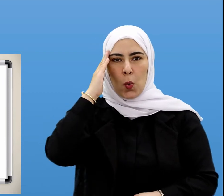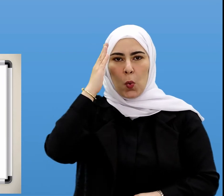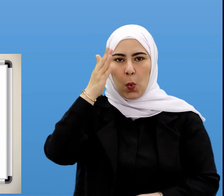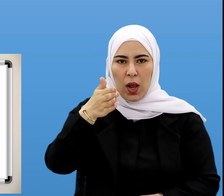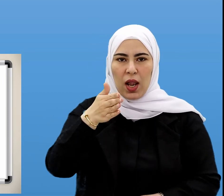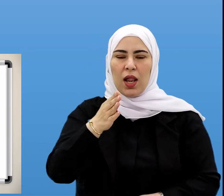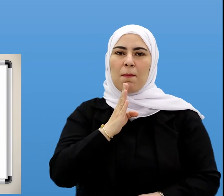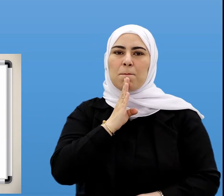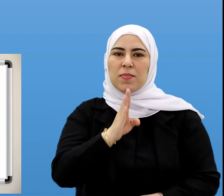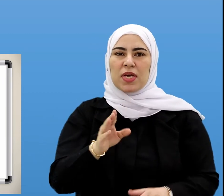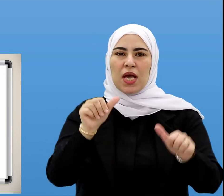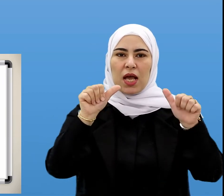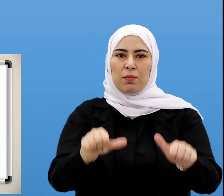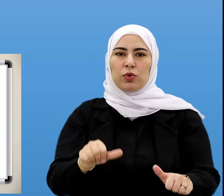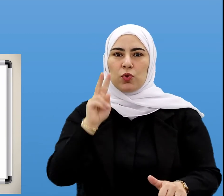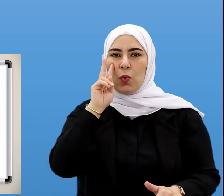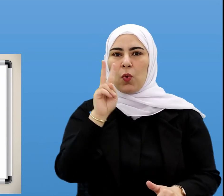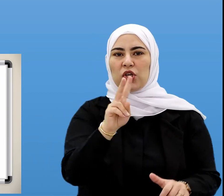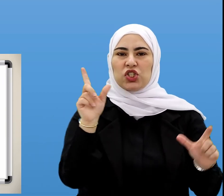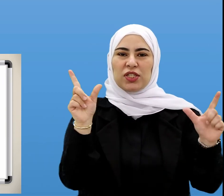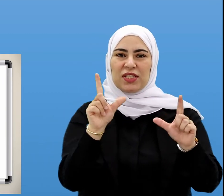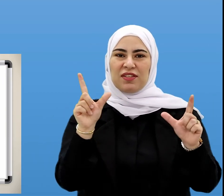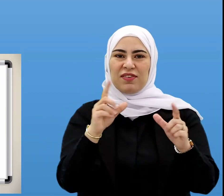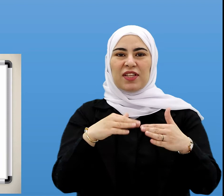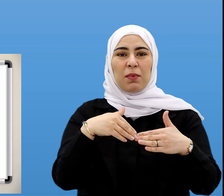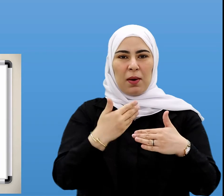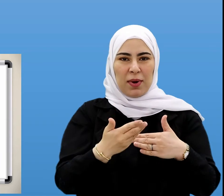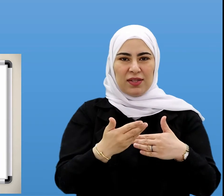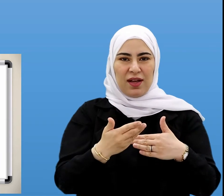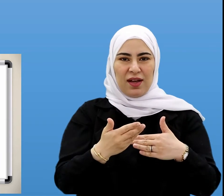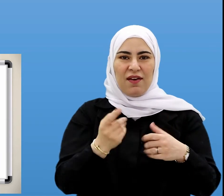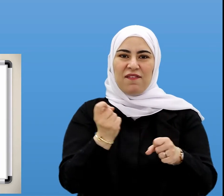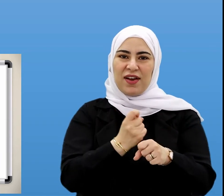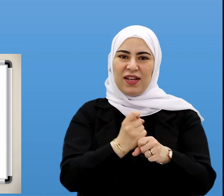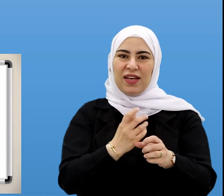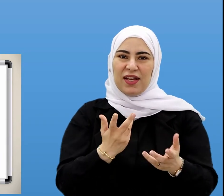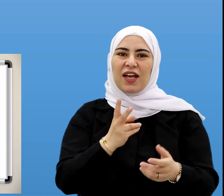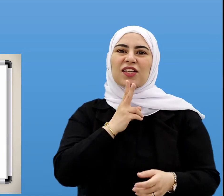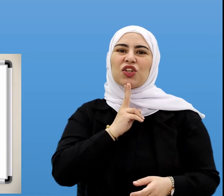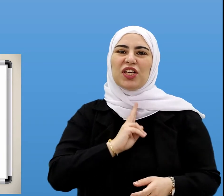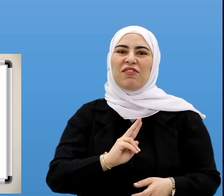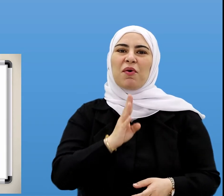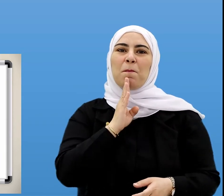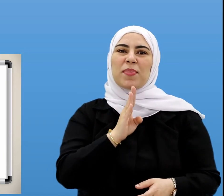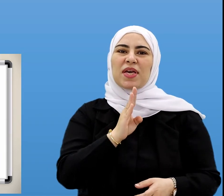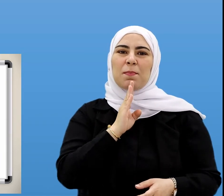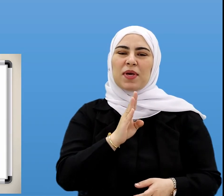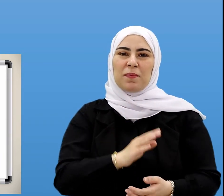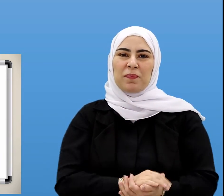TV. Notice we used will be plus able to. The verb that